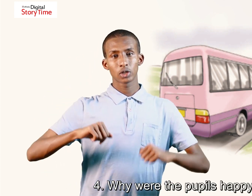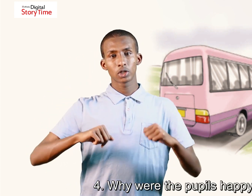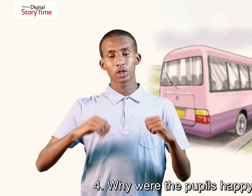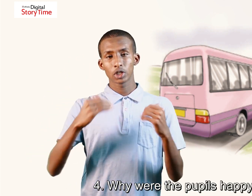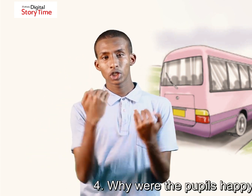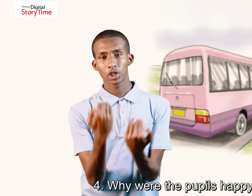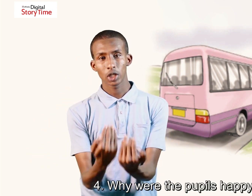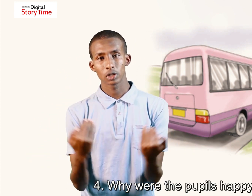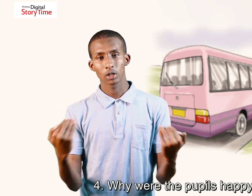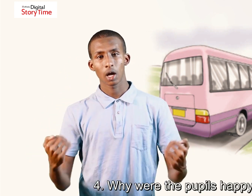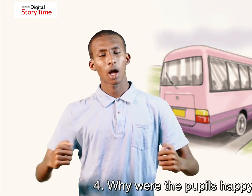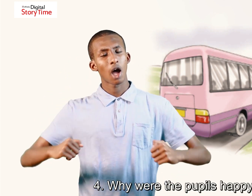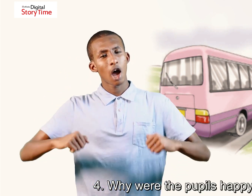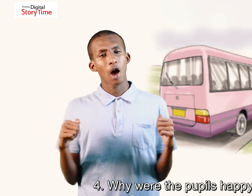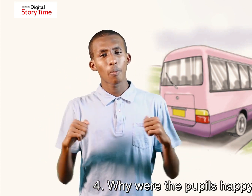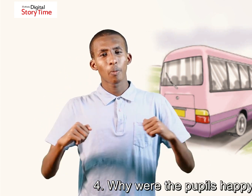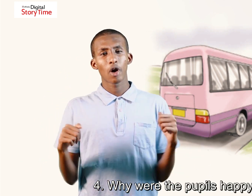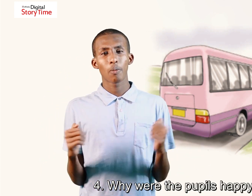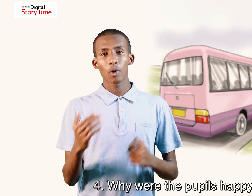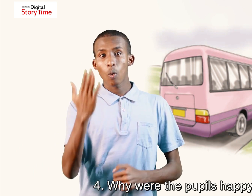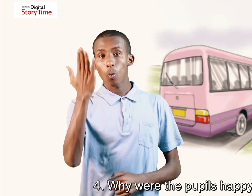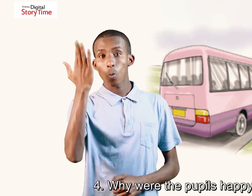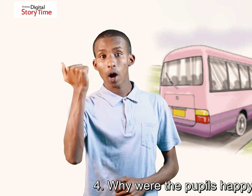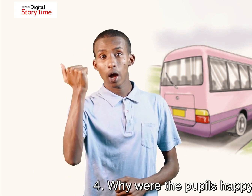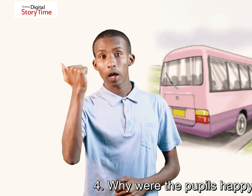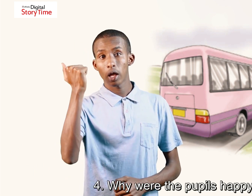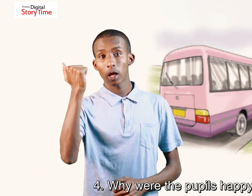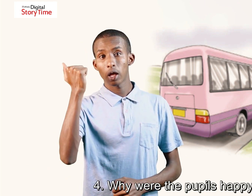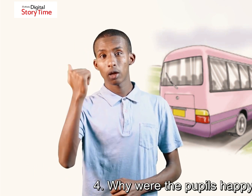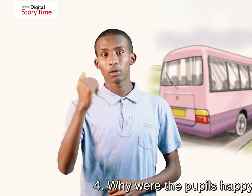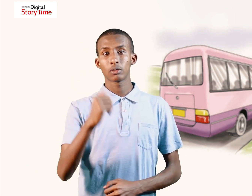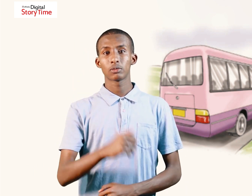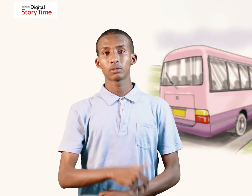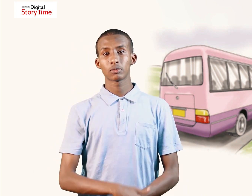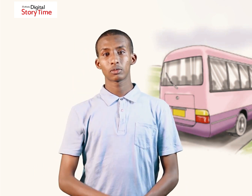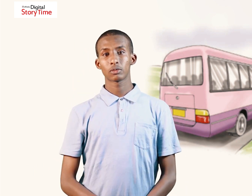Number 4. Why were the pupils happy?